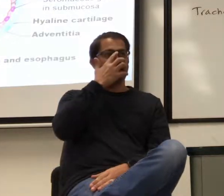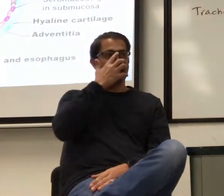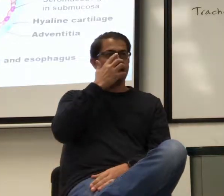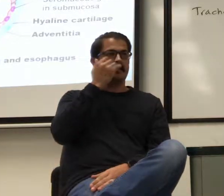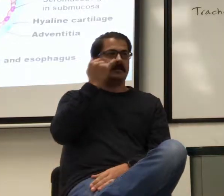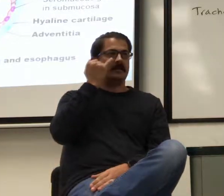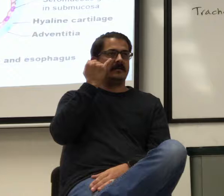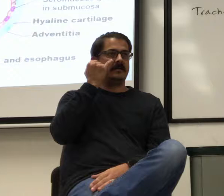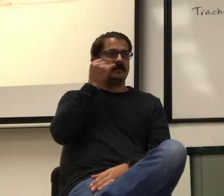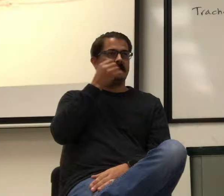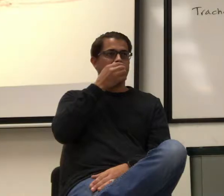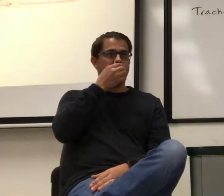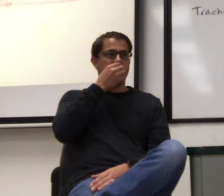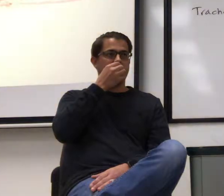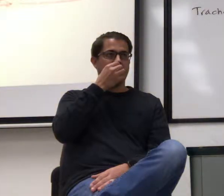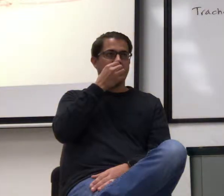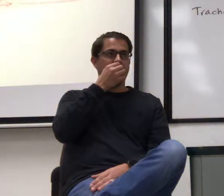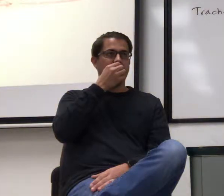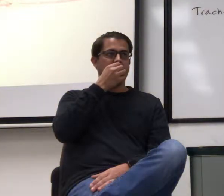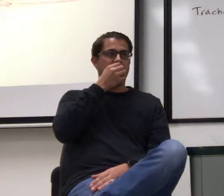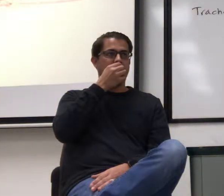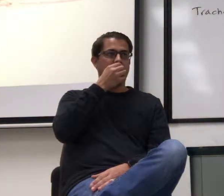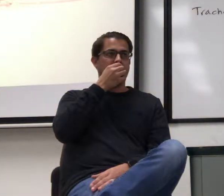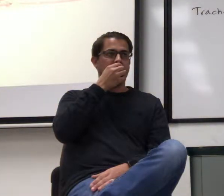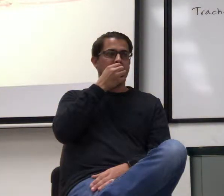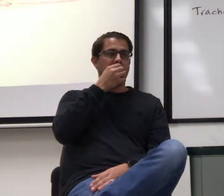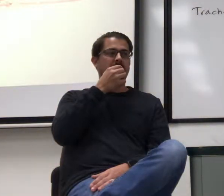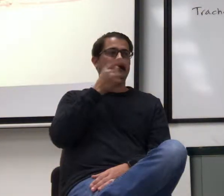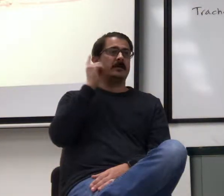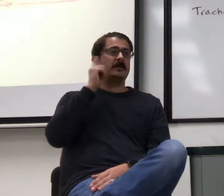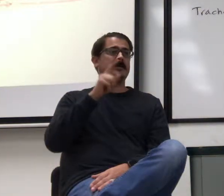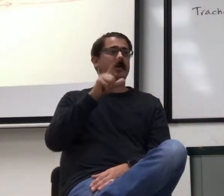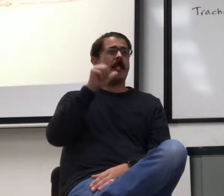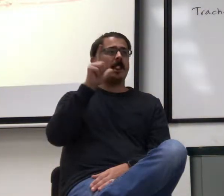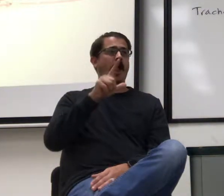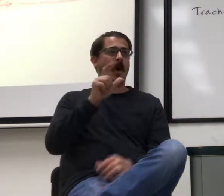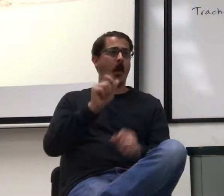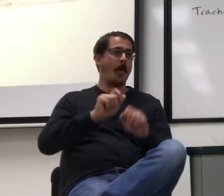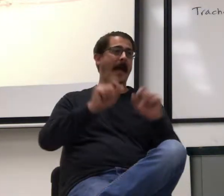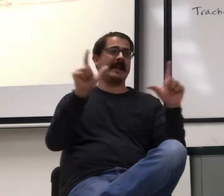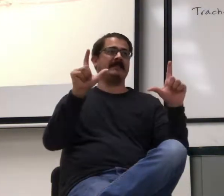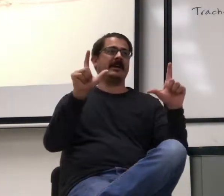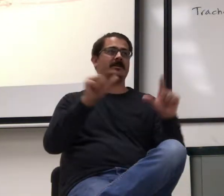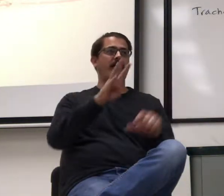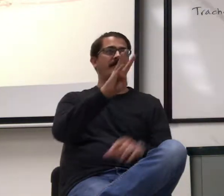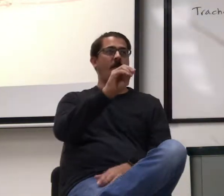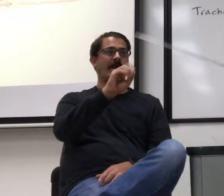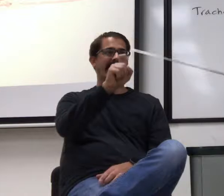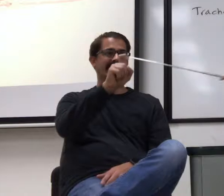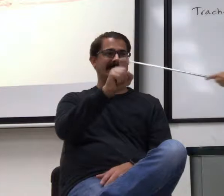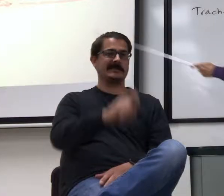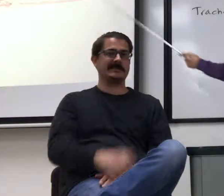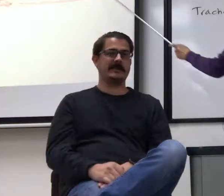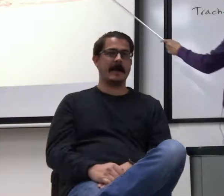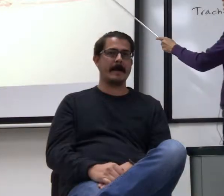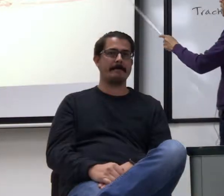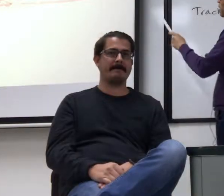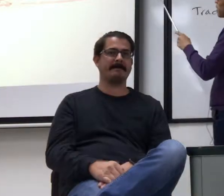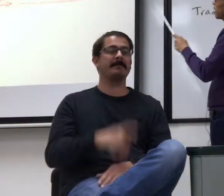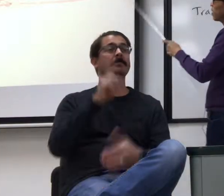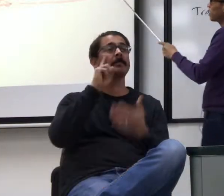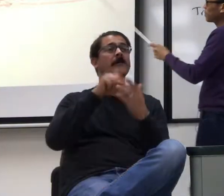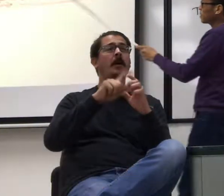pictures, like this one, this is a low mag 40X. And we see these